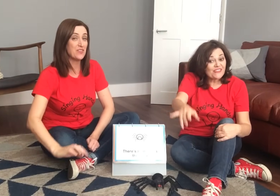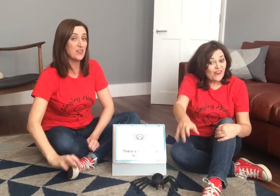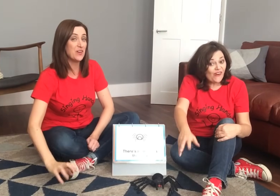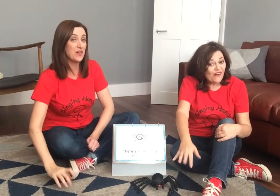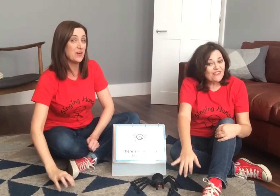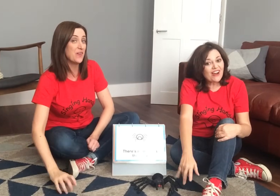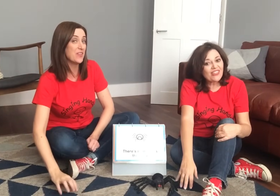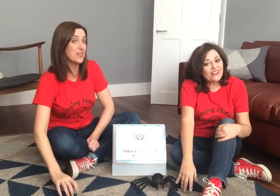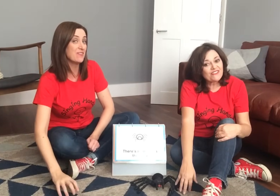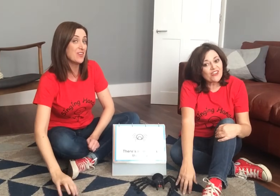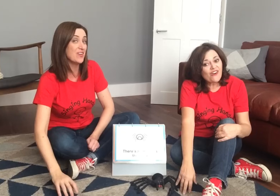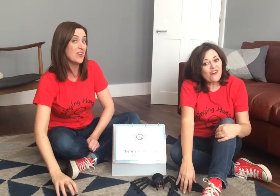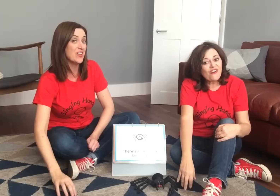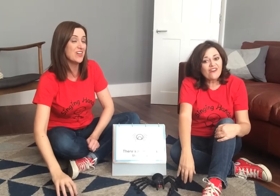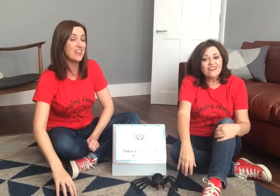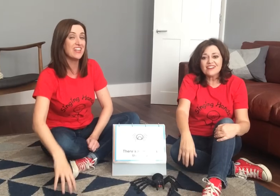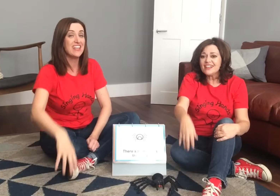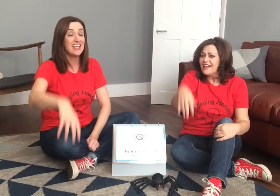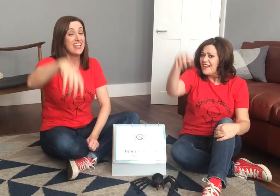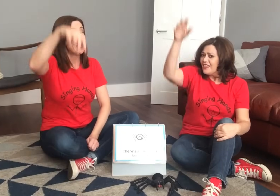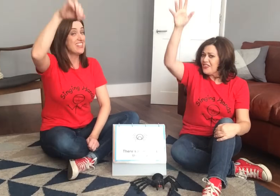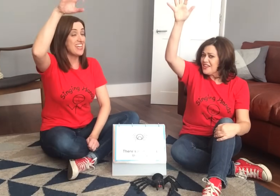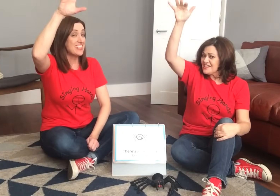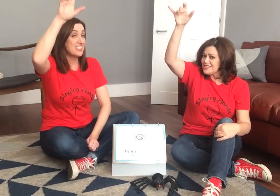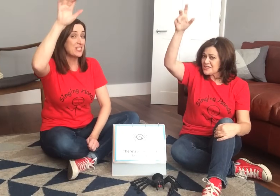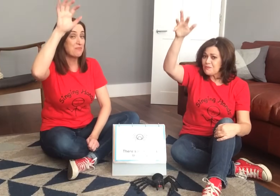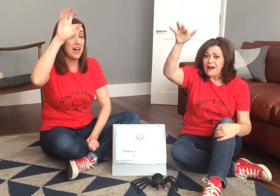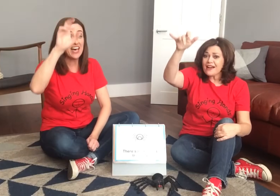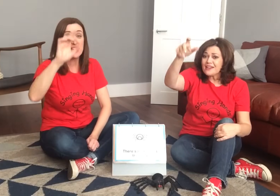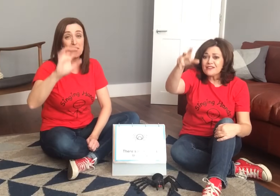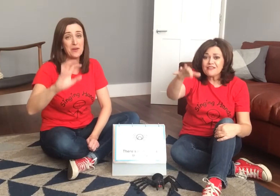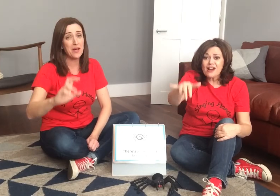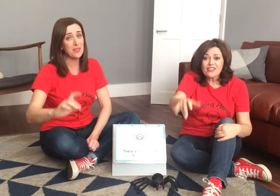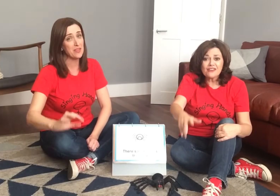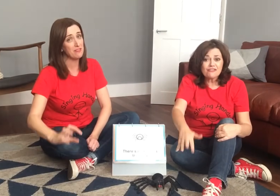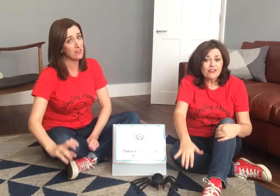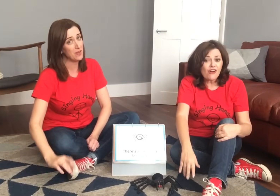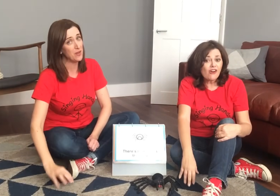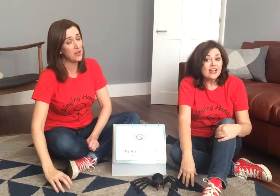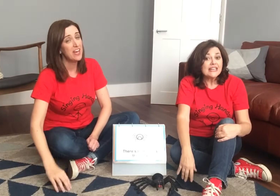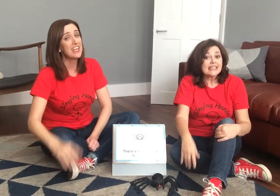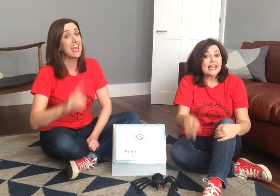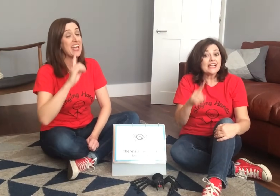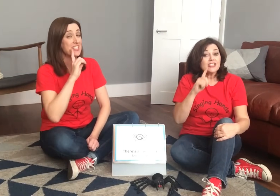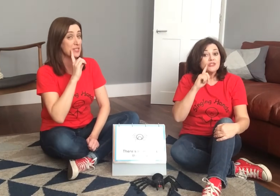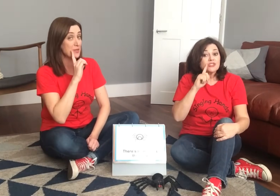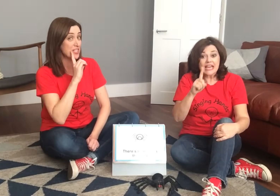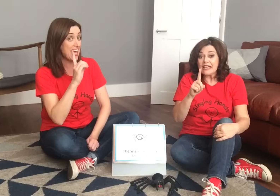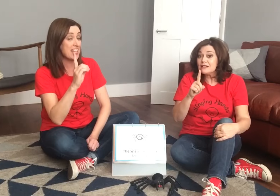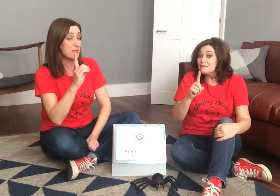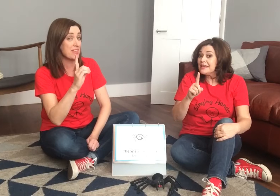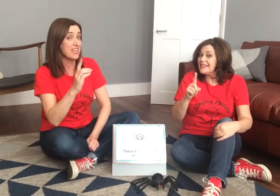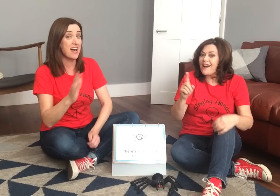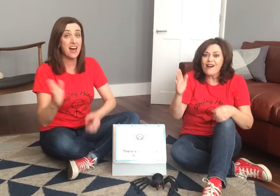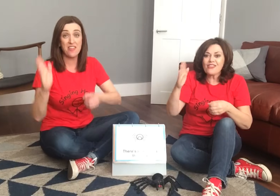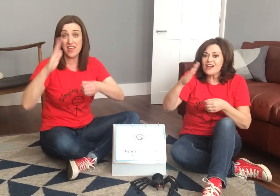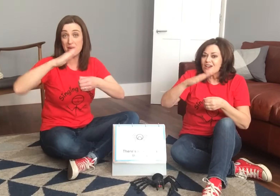floor, on the floor. There's a spider on the floor. Can you tell me are there